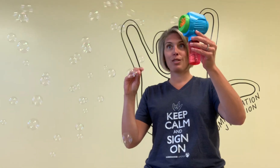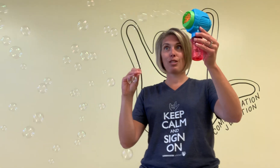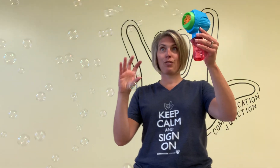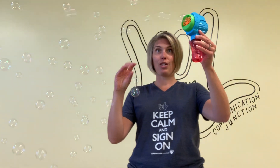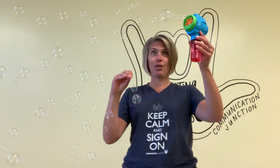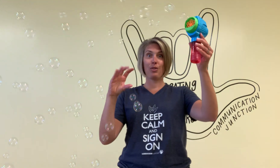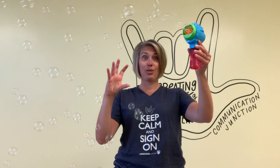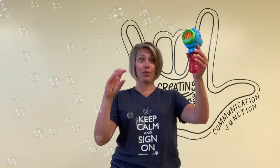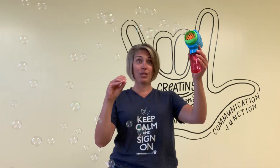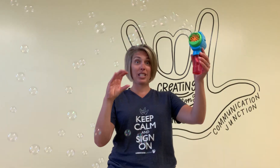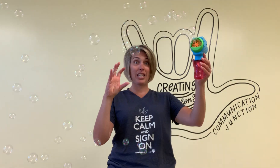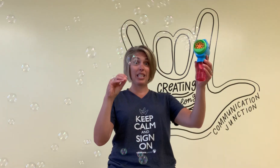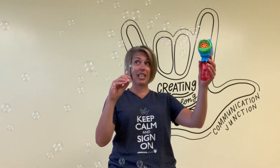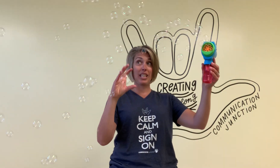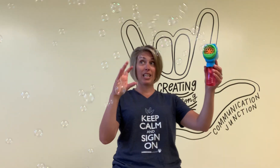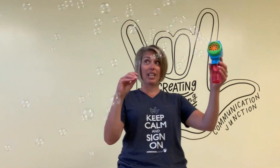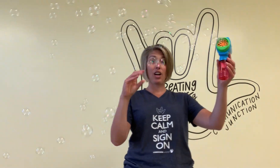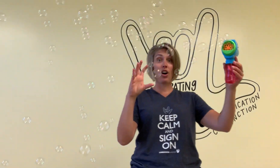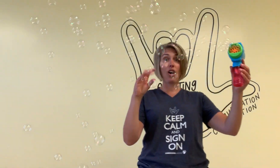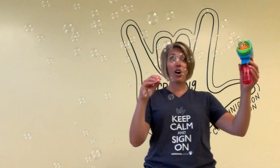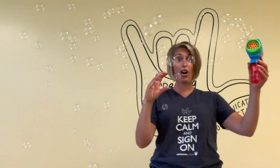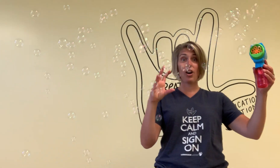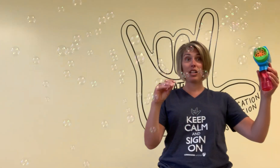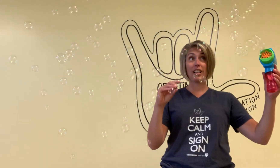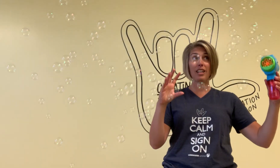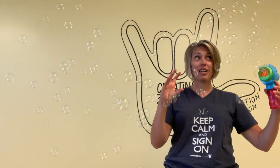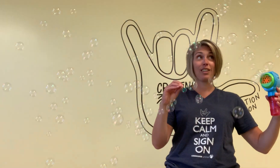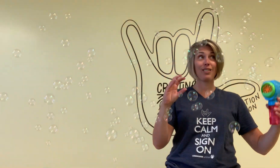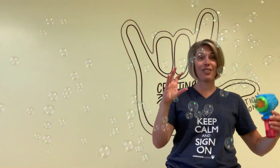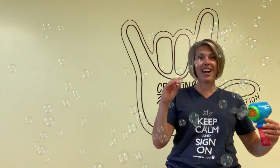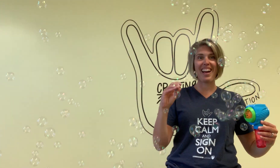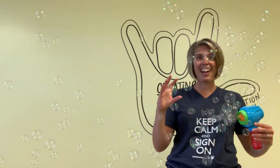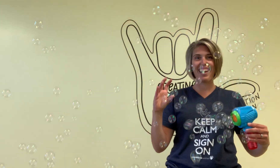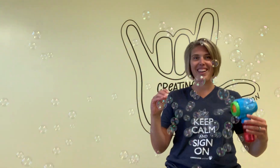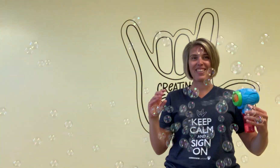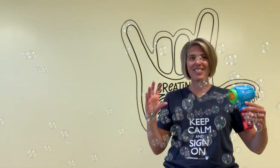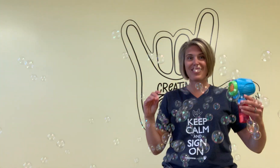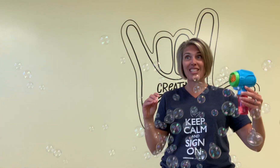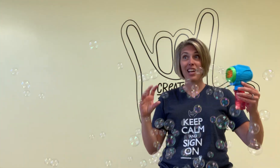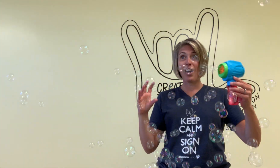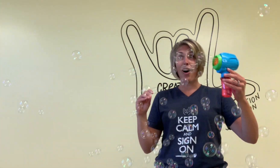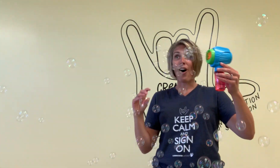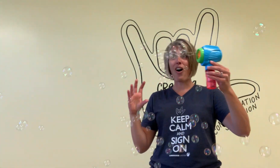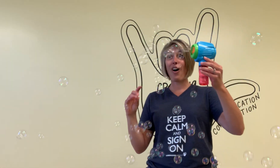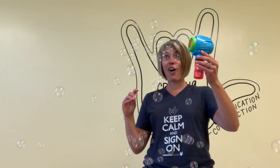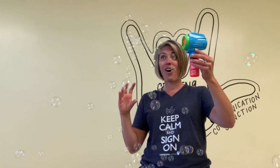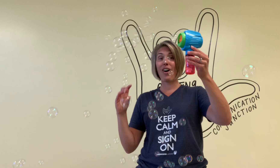Bubbles floating all around, all